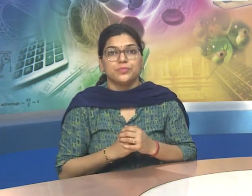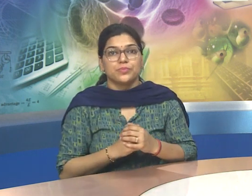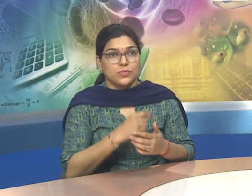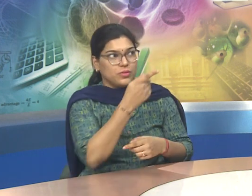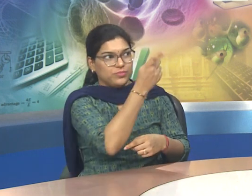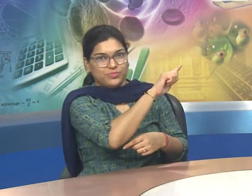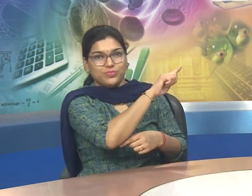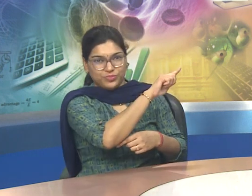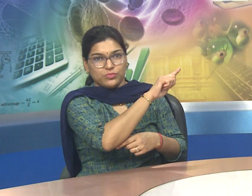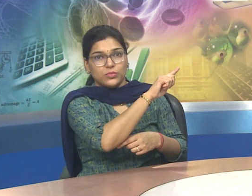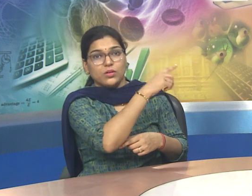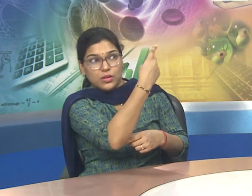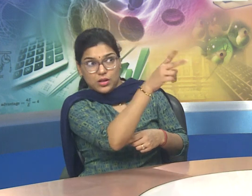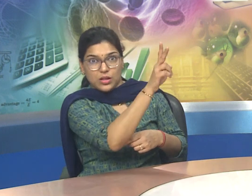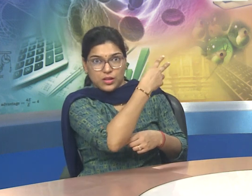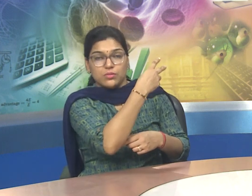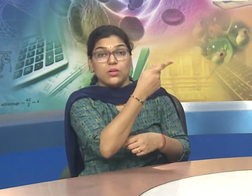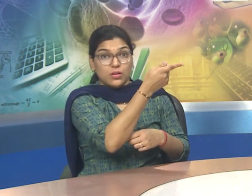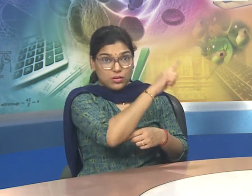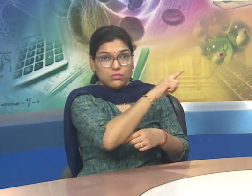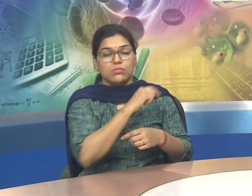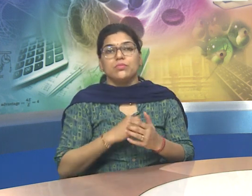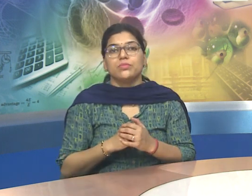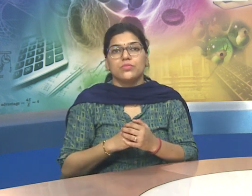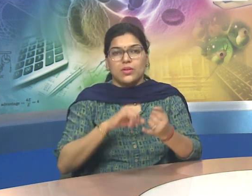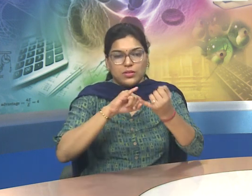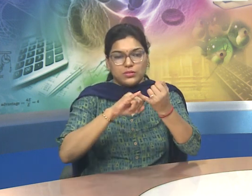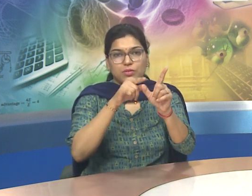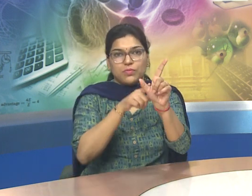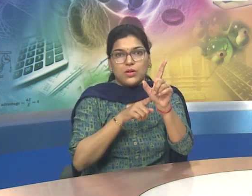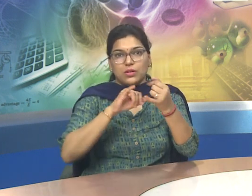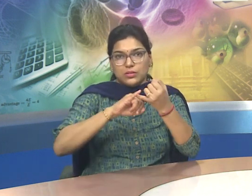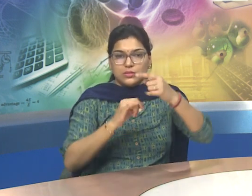Now these two words which you can see are different.